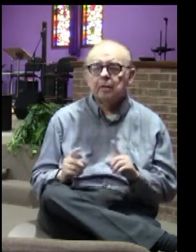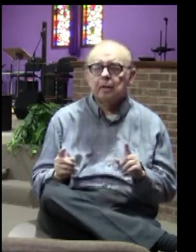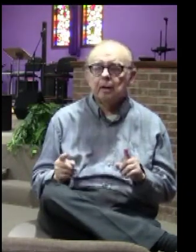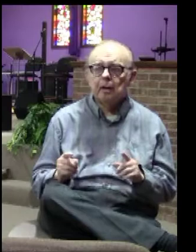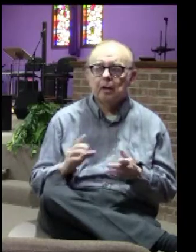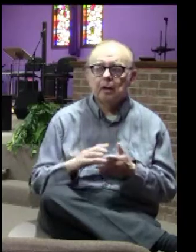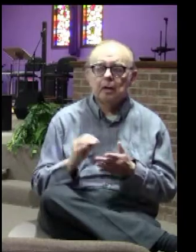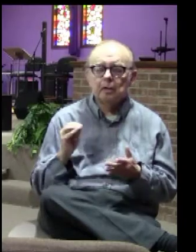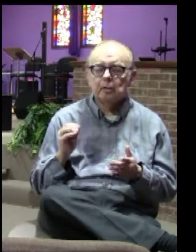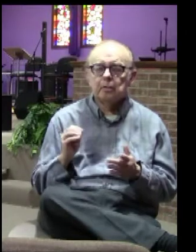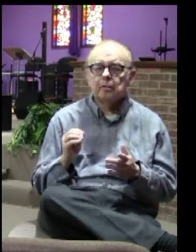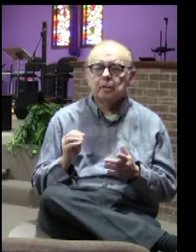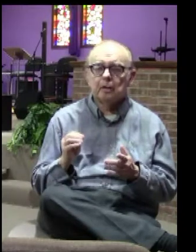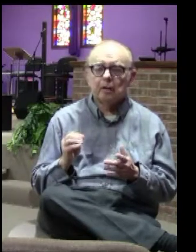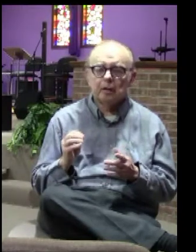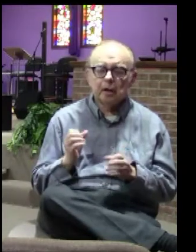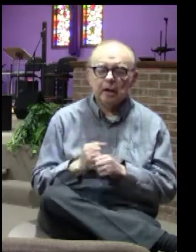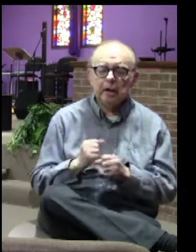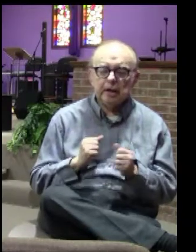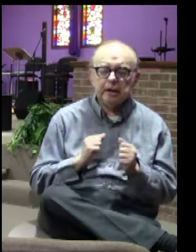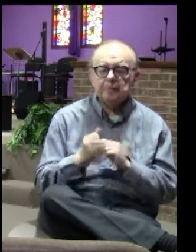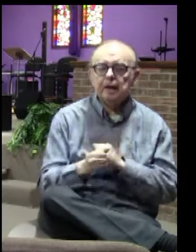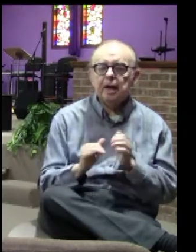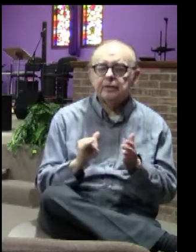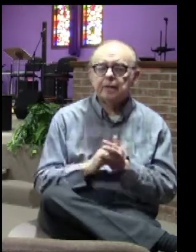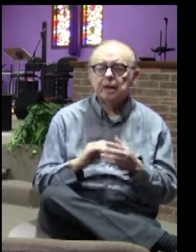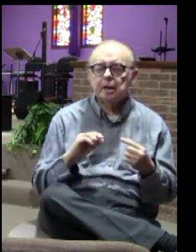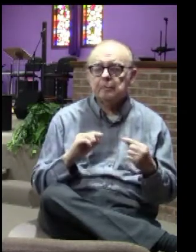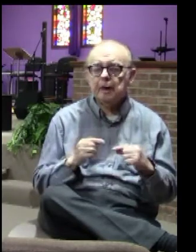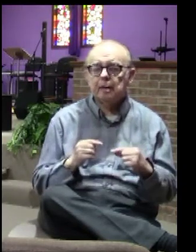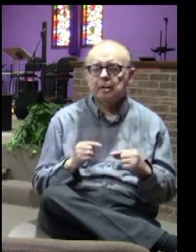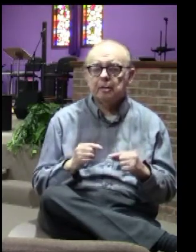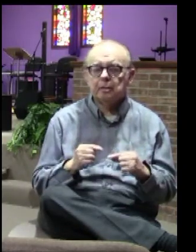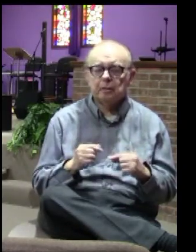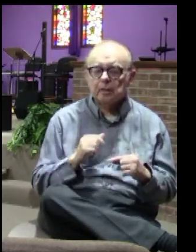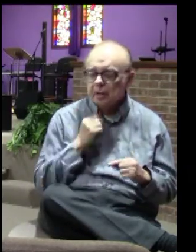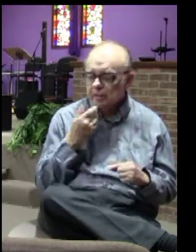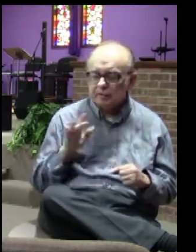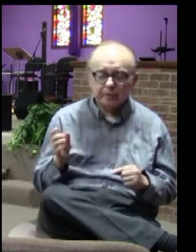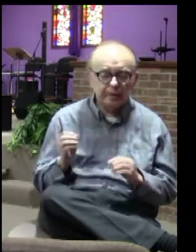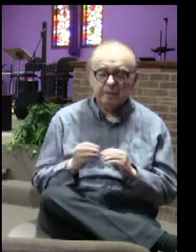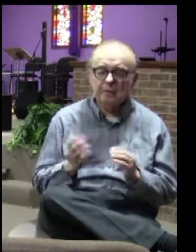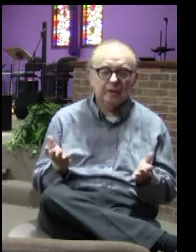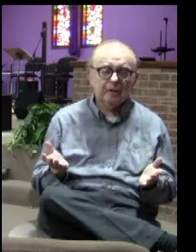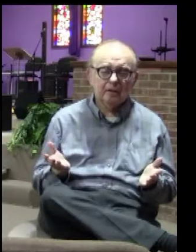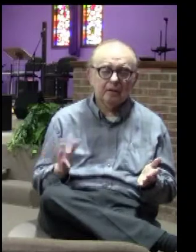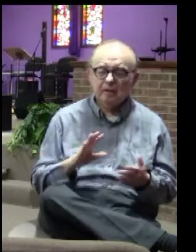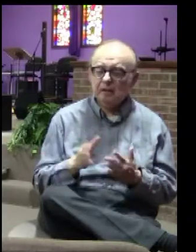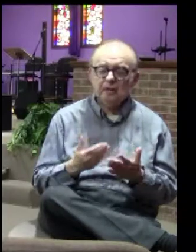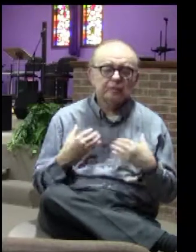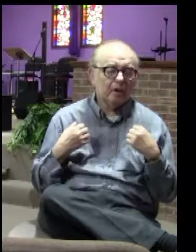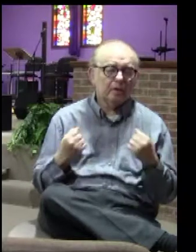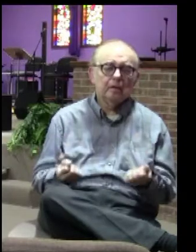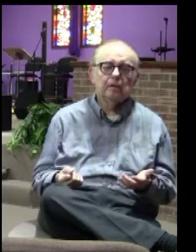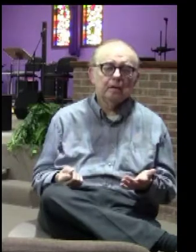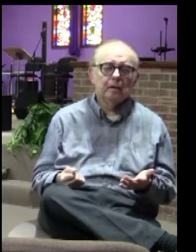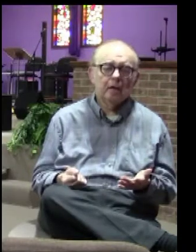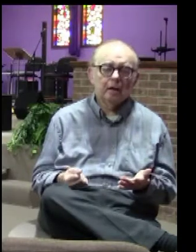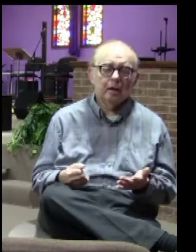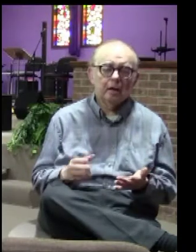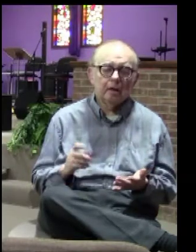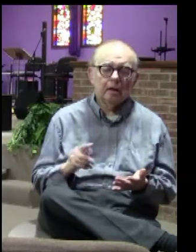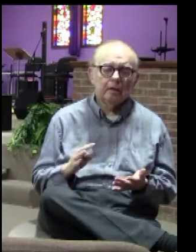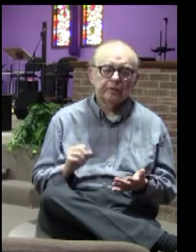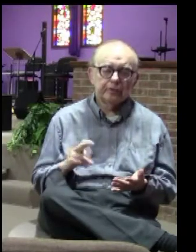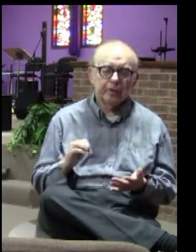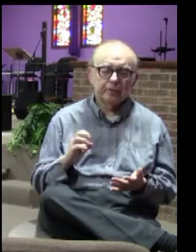But I've learned to get past that pain. It doesn't hurt me anymore, it's all healed, it's all scars